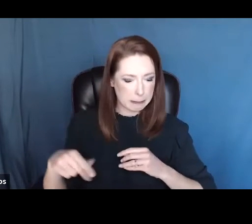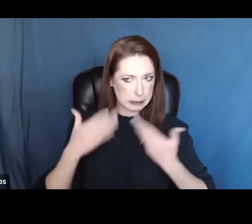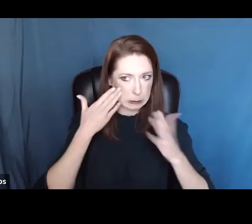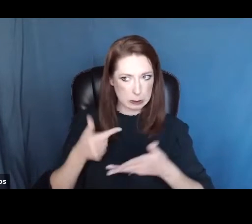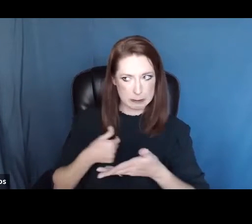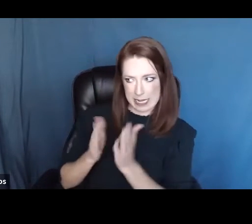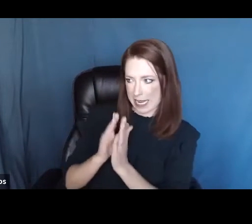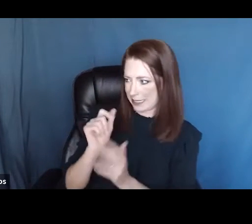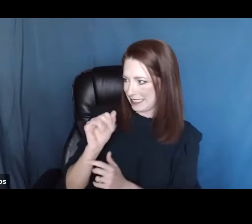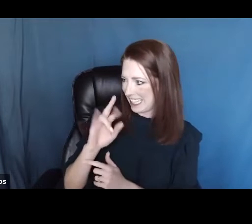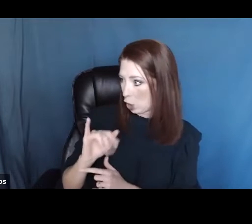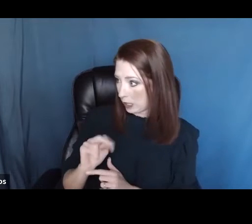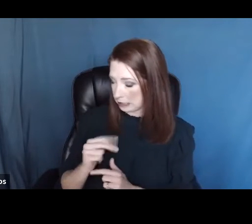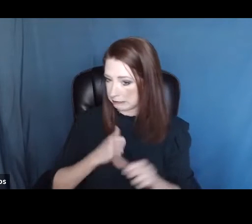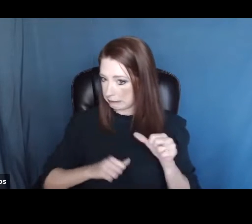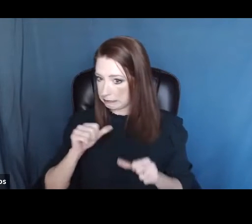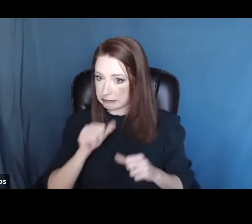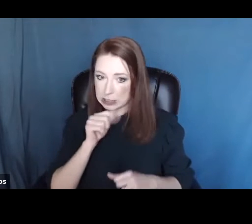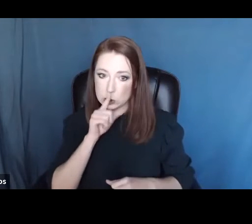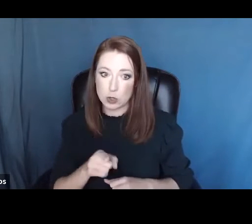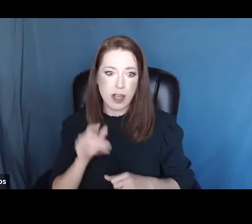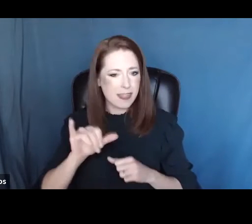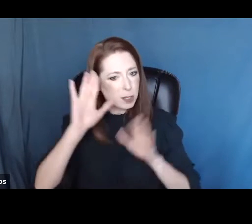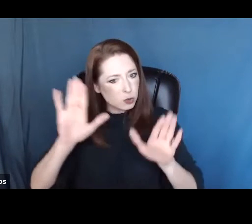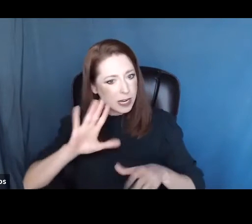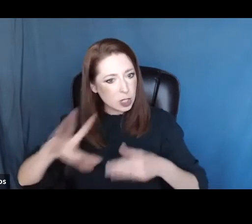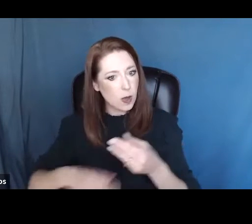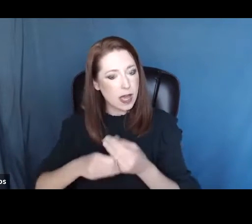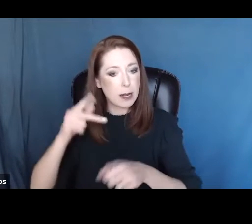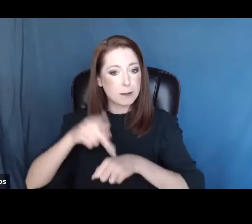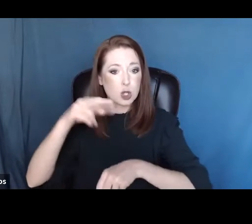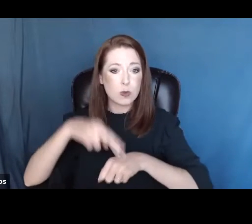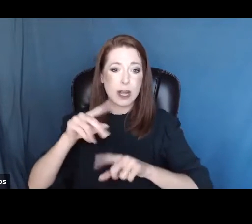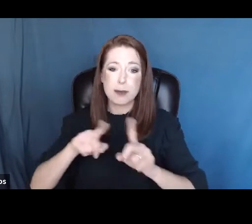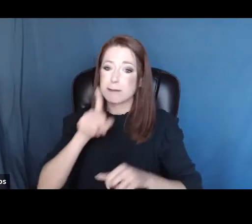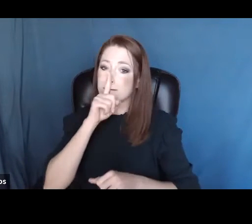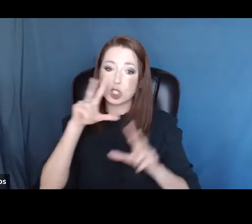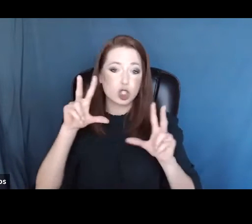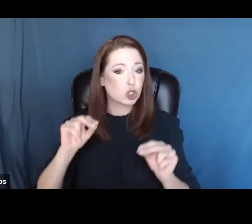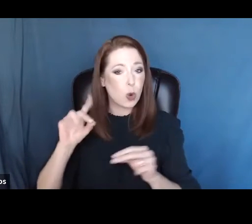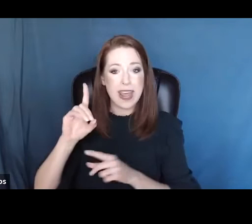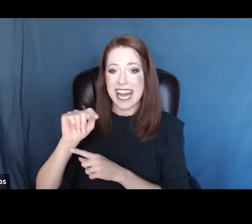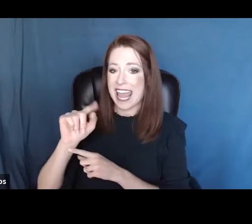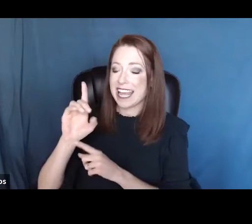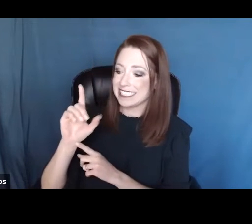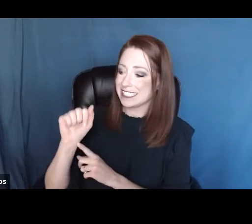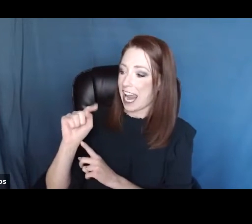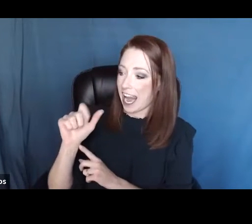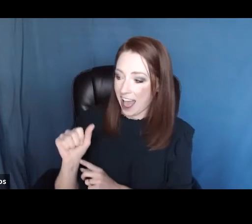this because I'm not sure, but I'm pretty sure it would be great to have Puerto Rico, but we don't have data for Puerto Rico. So this is another good example